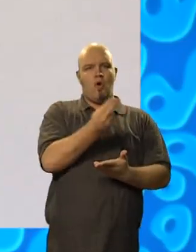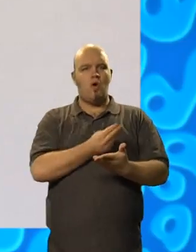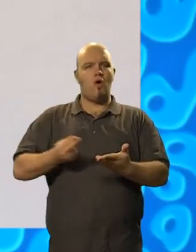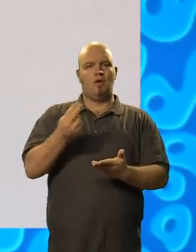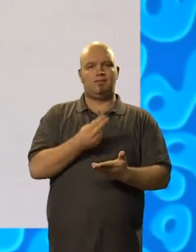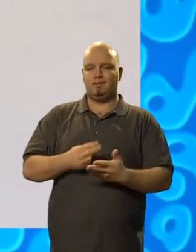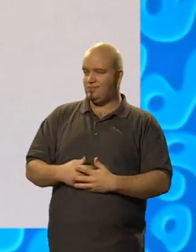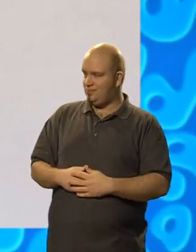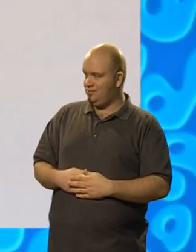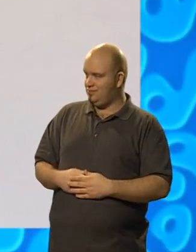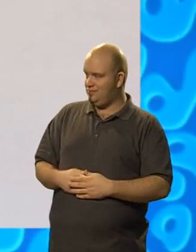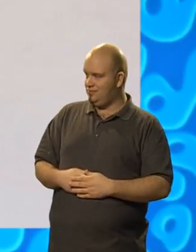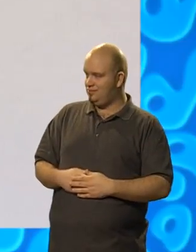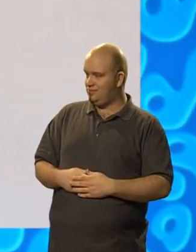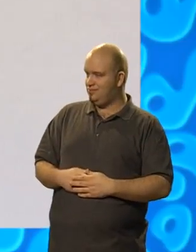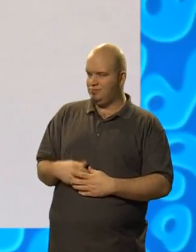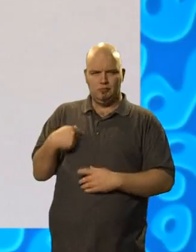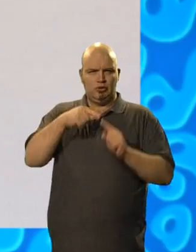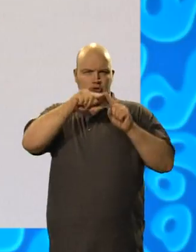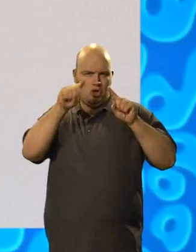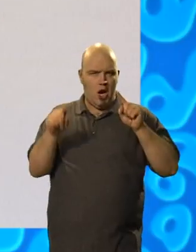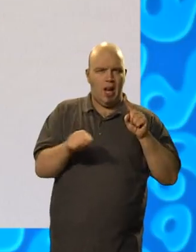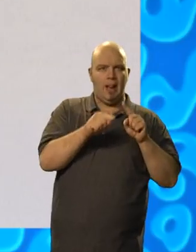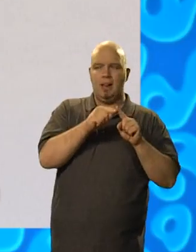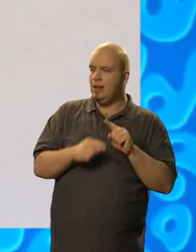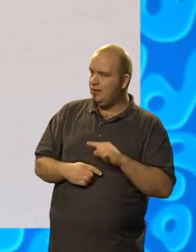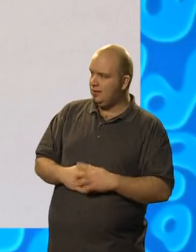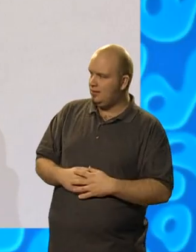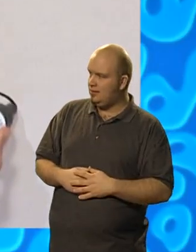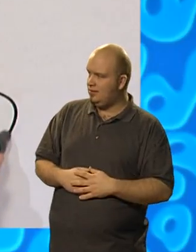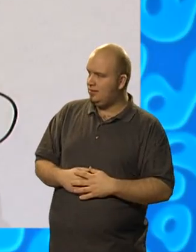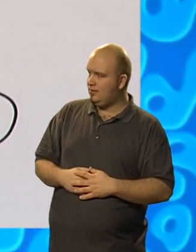onto it. Start with a circle and then